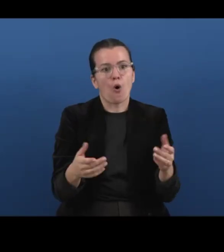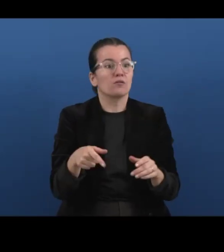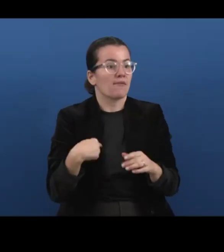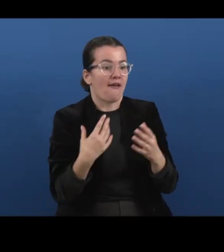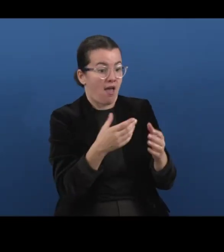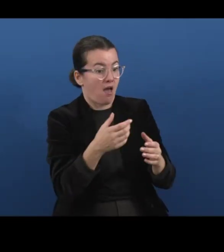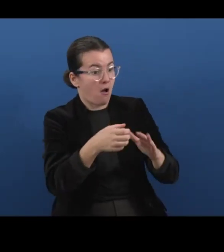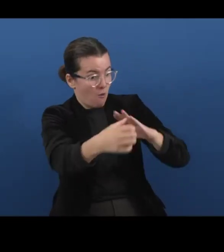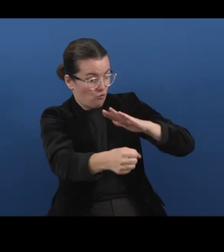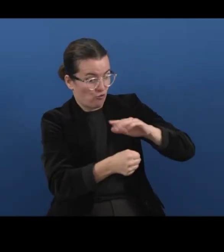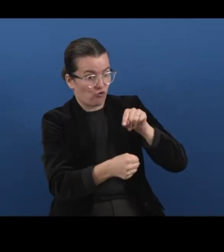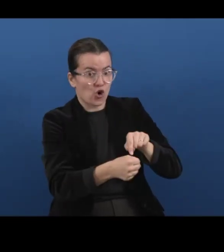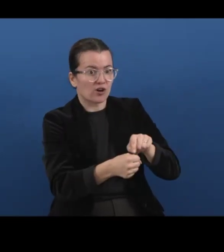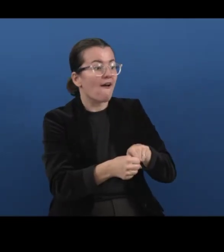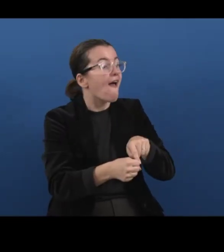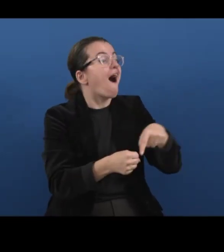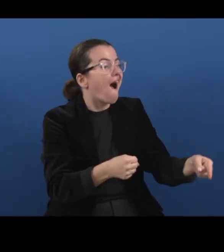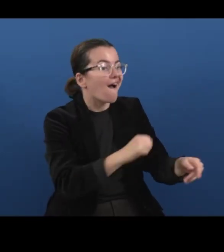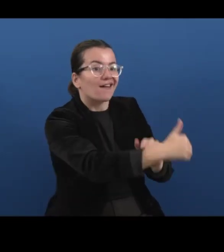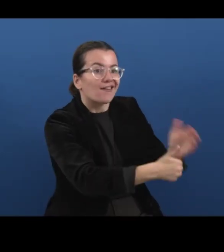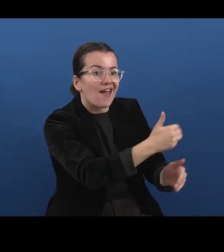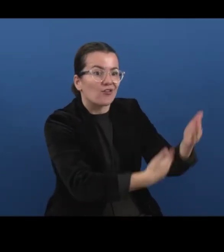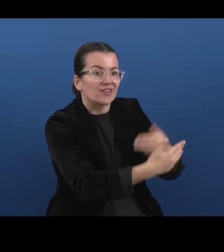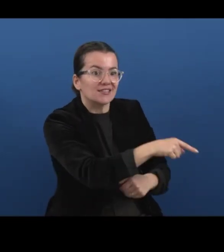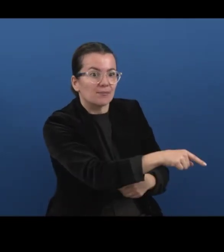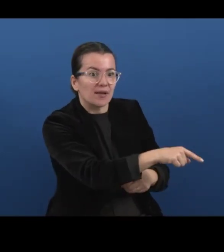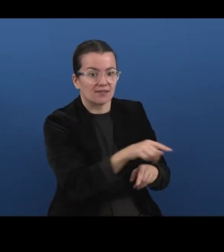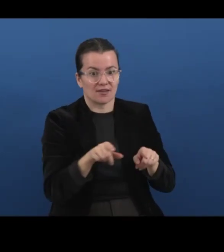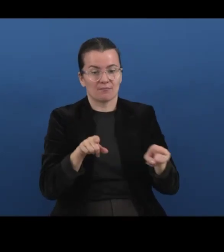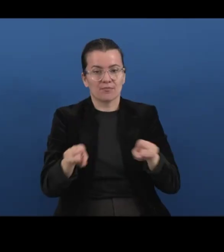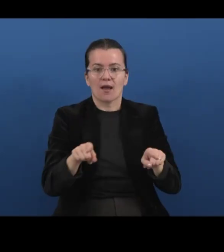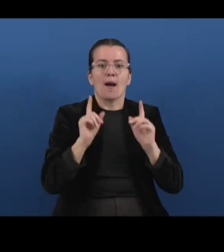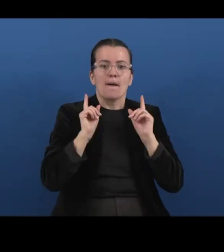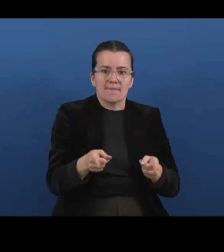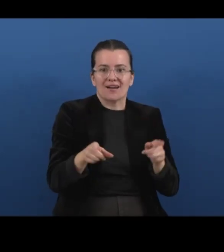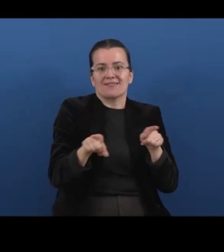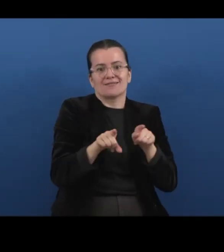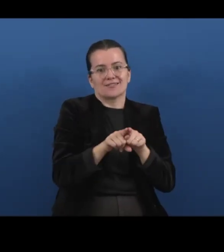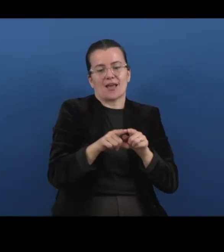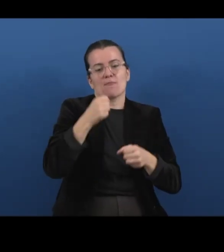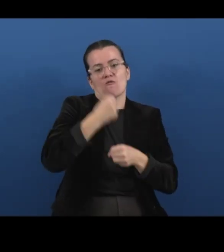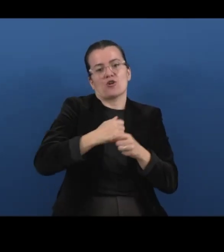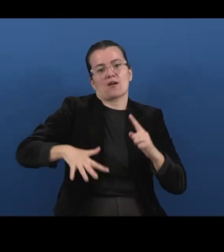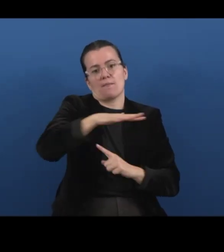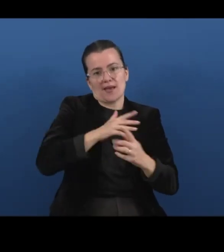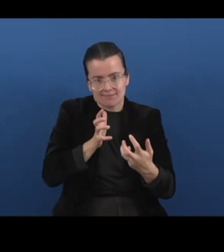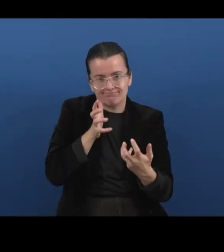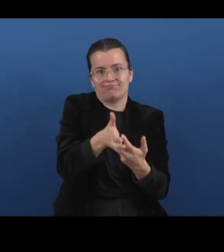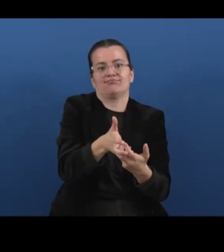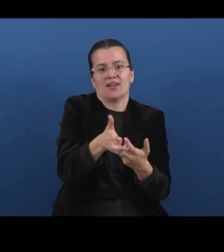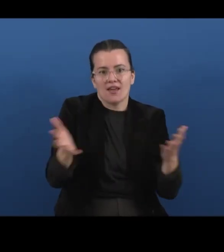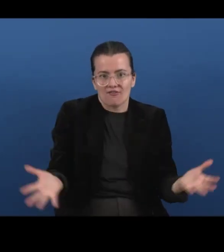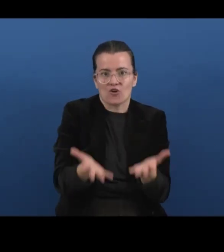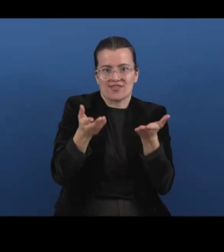employees often face additional barriers in accessing, balancing, and benefiting from workplace support. For that